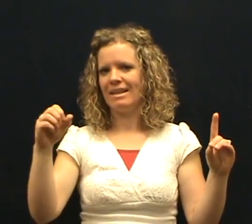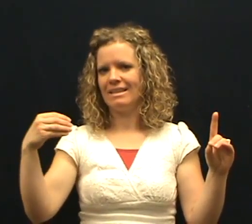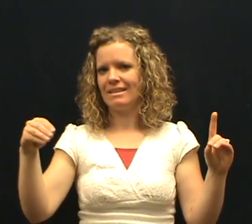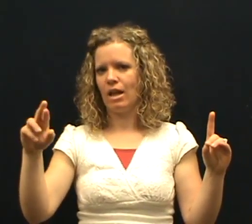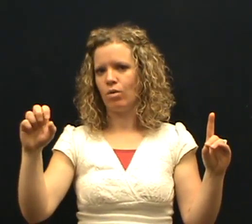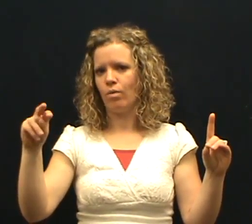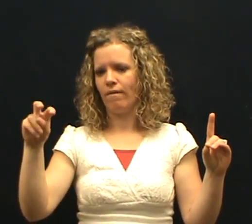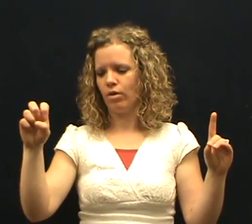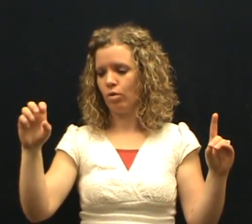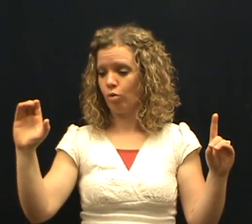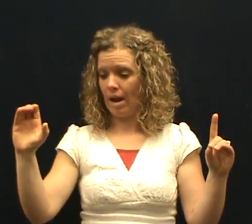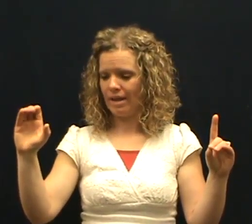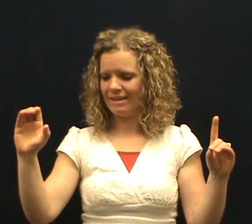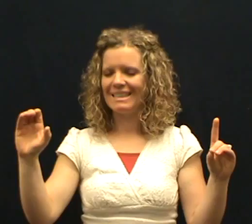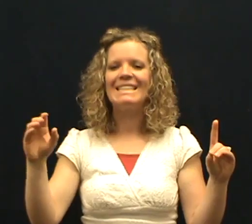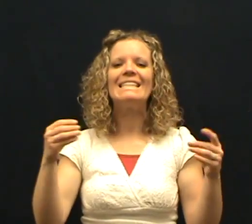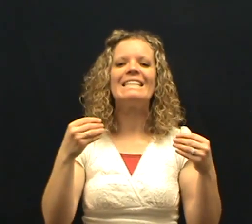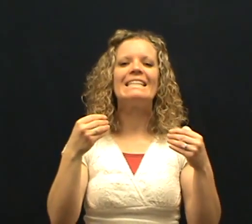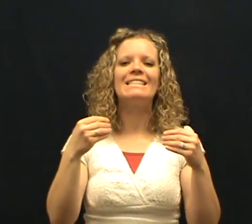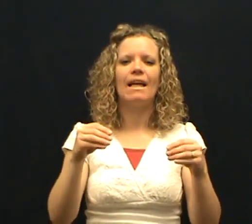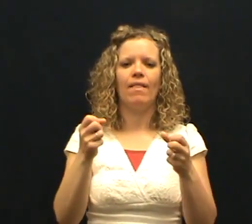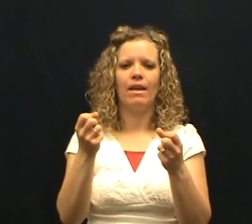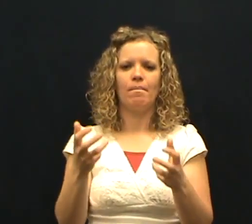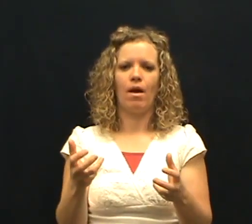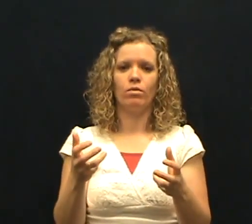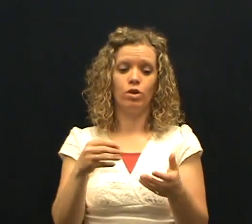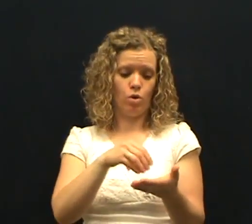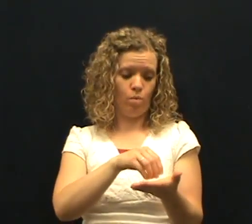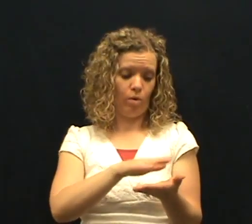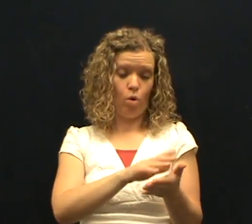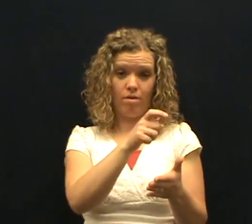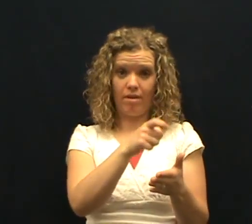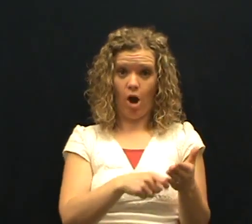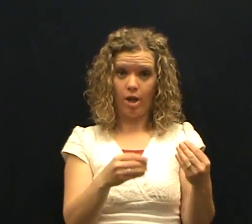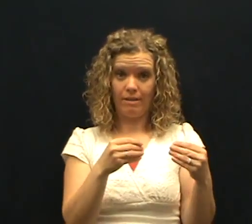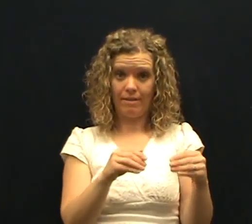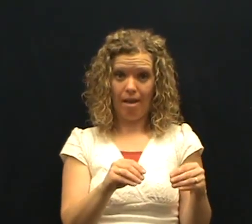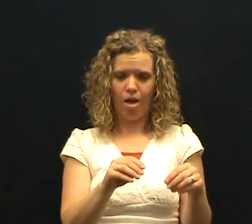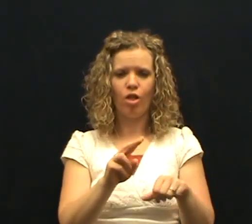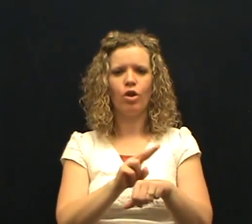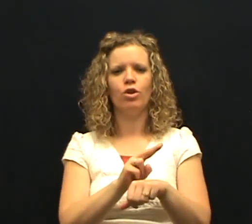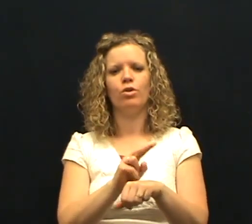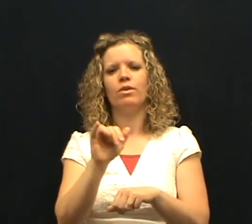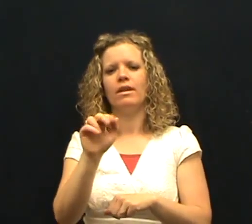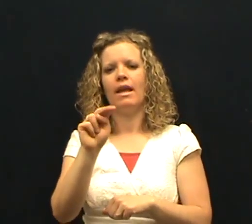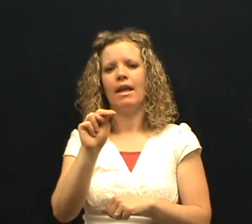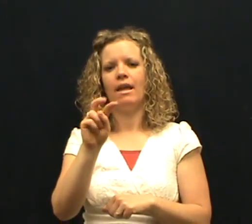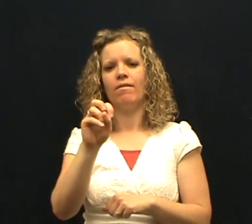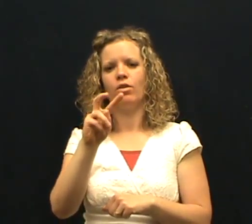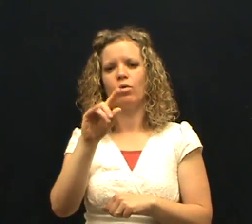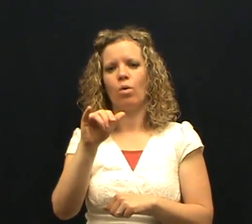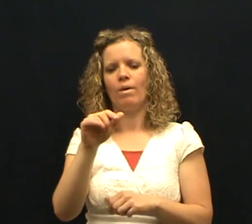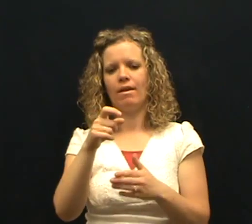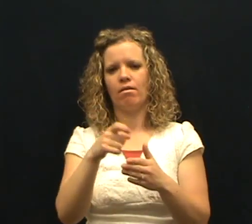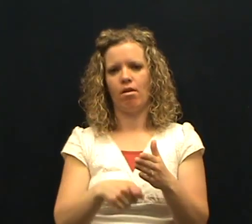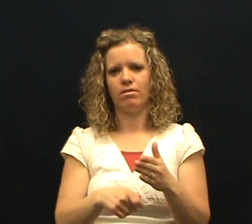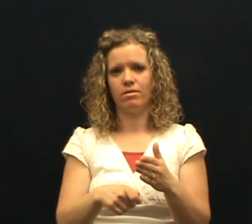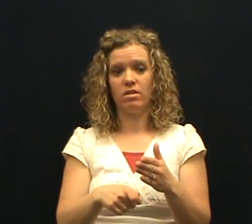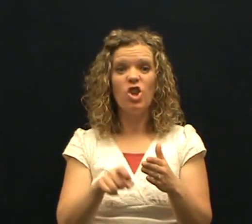amount. When you record the cost of the sale, you use the inventory cost. You have to remember that. It'll make your